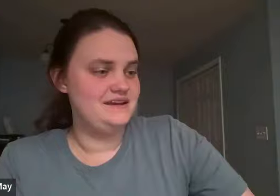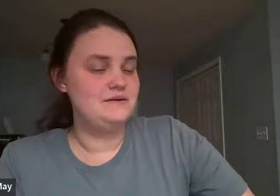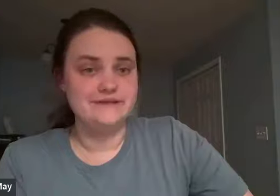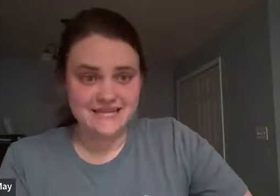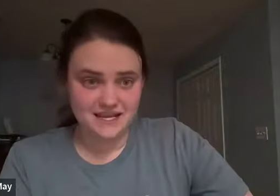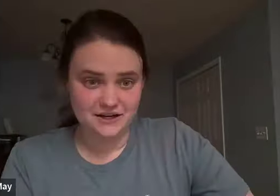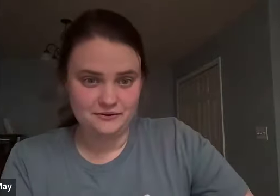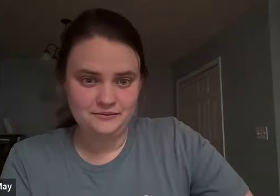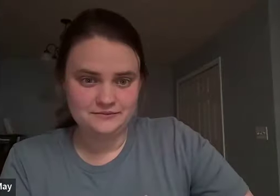Then potato.